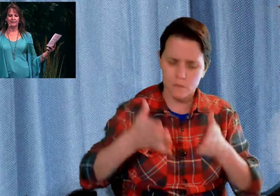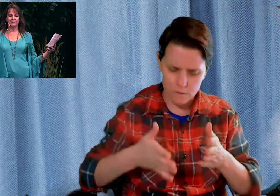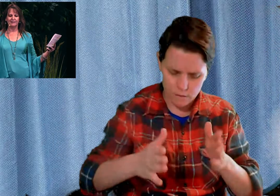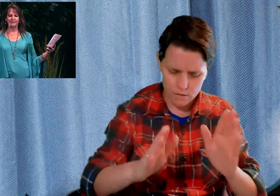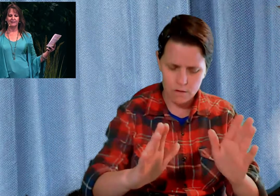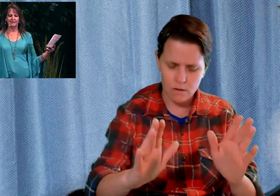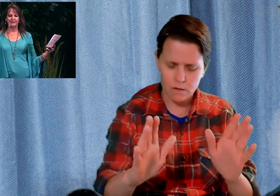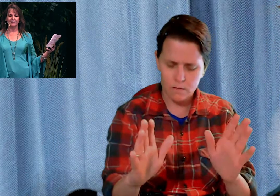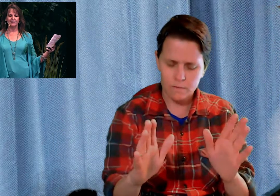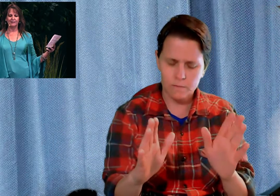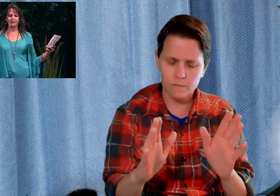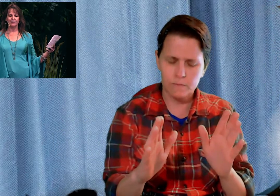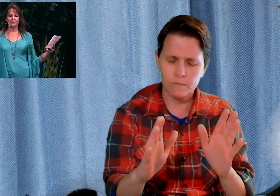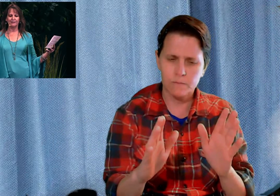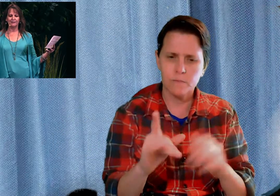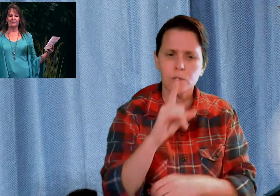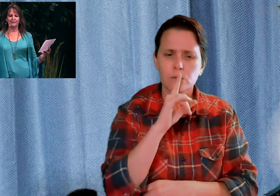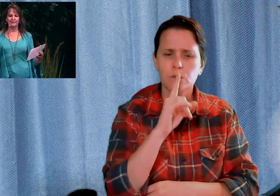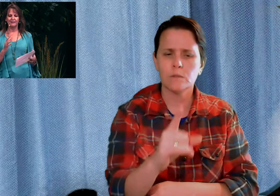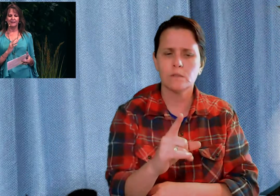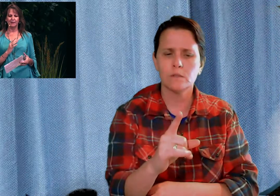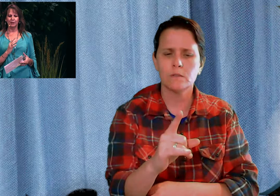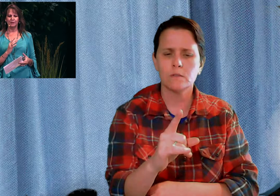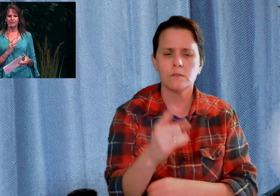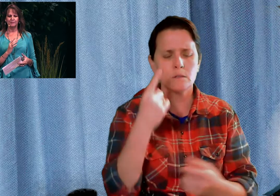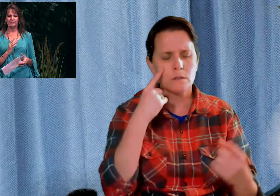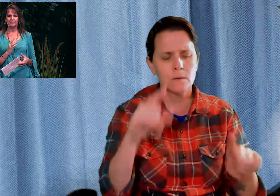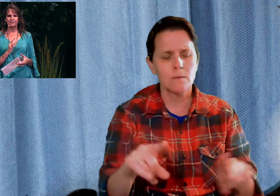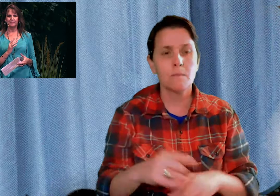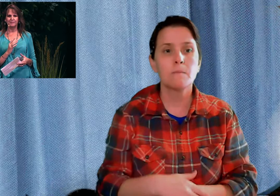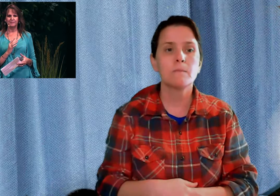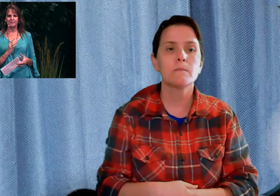it. And so it is. Amen.